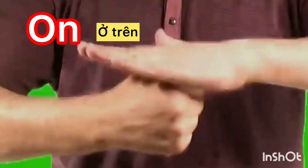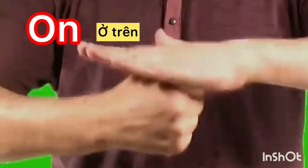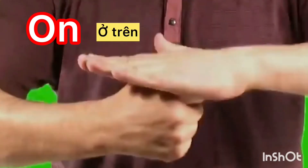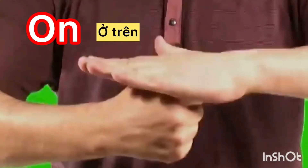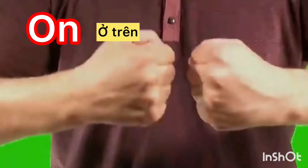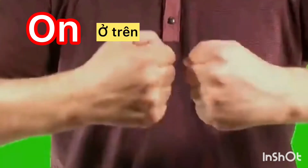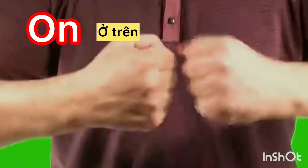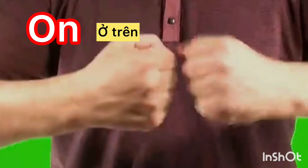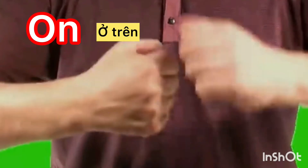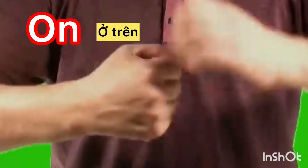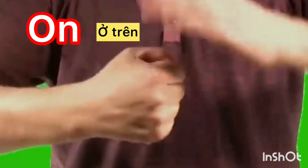On.